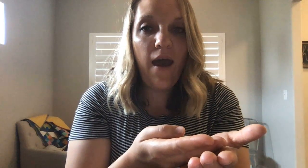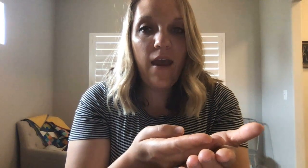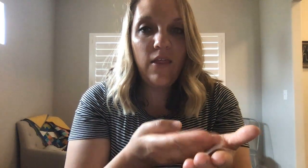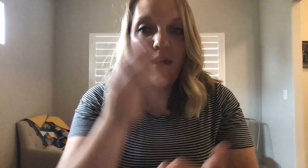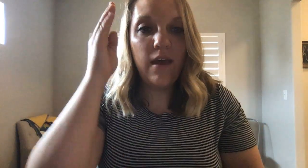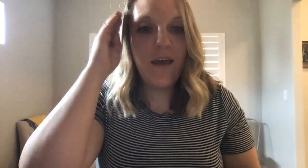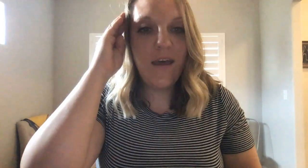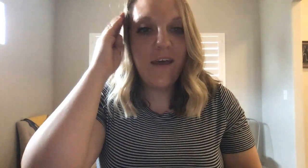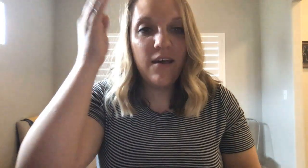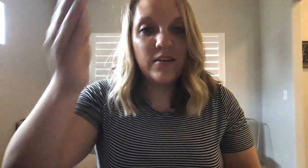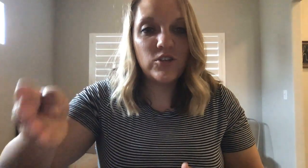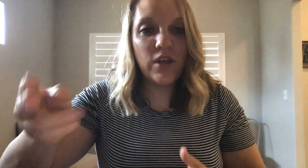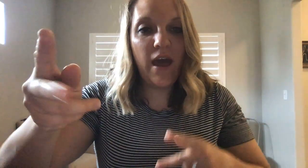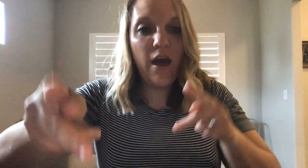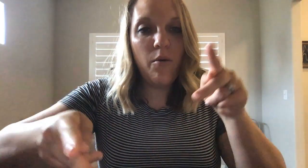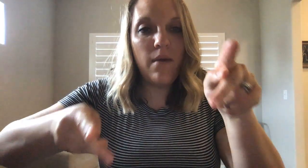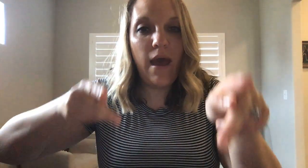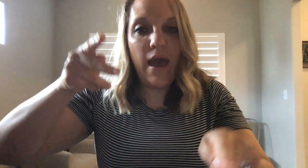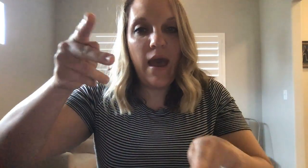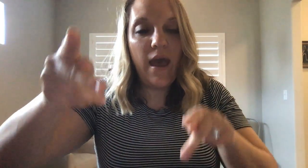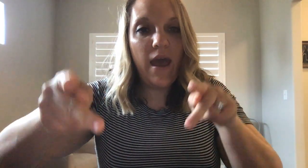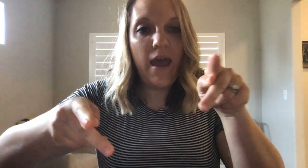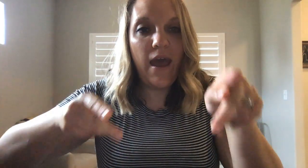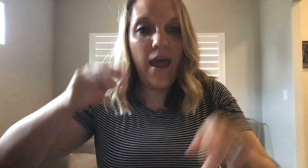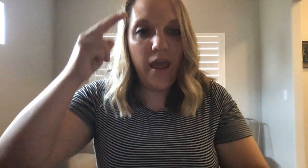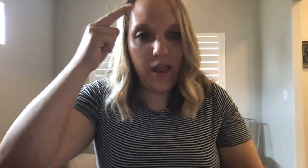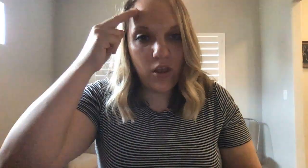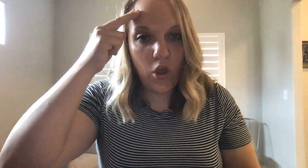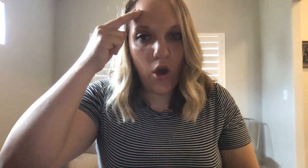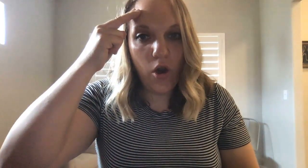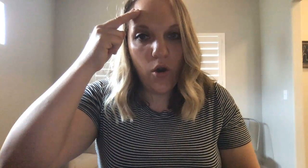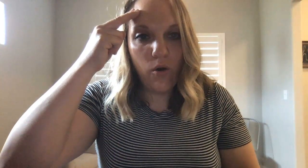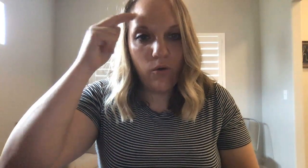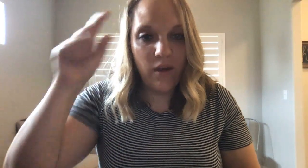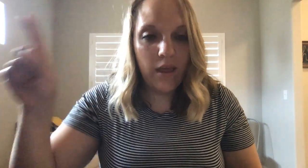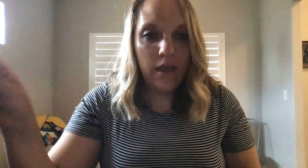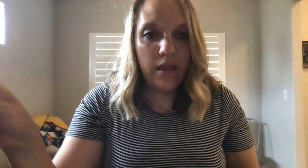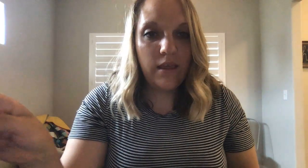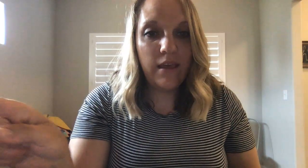By this shall men know ye